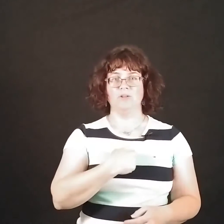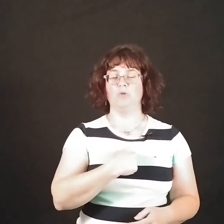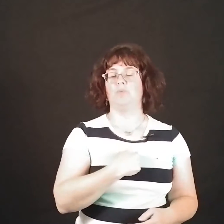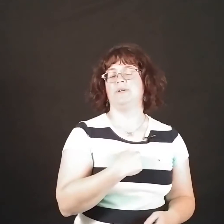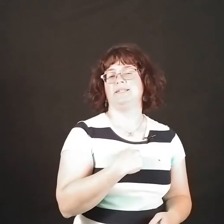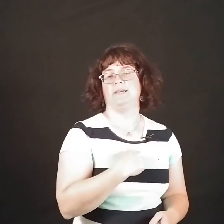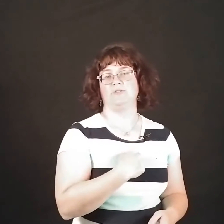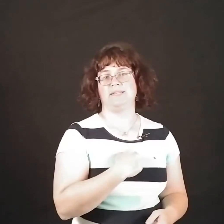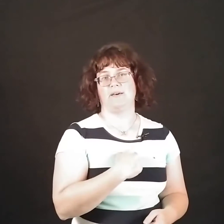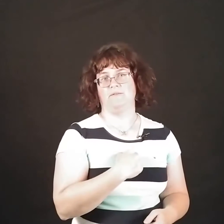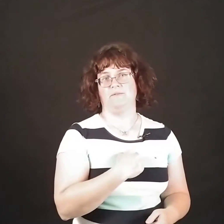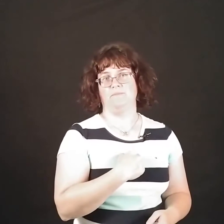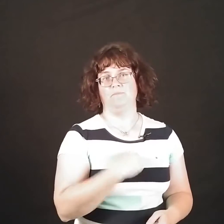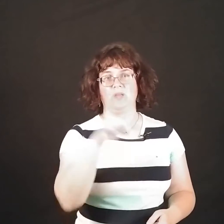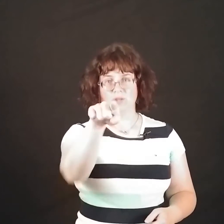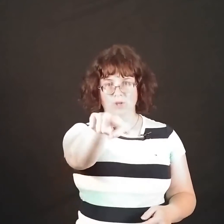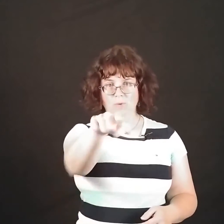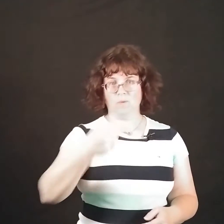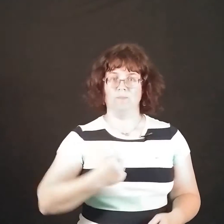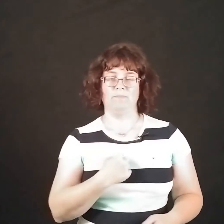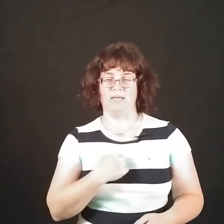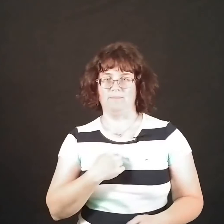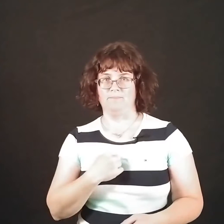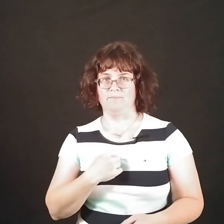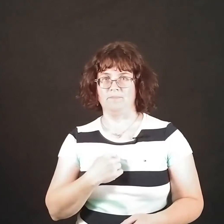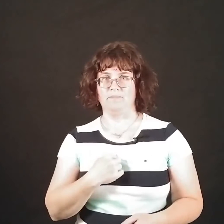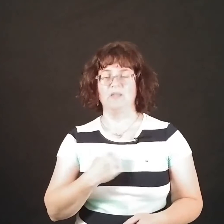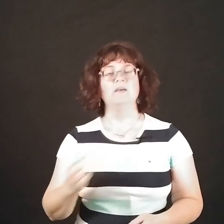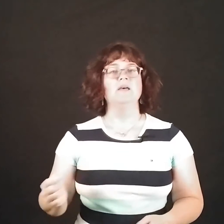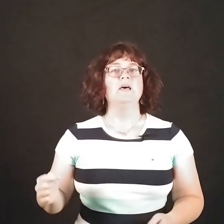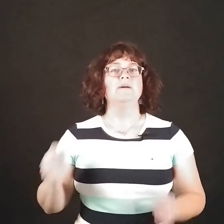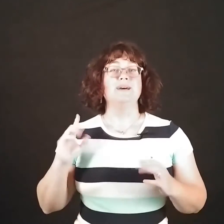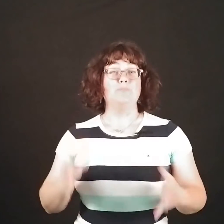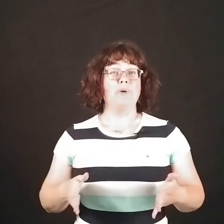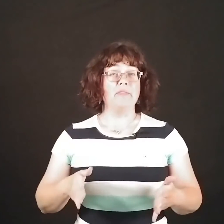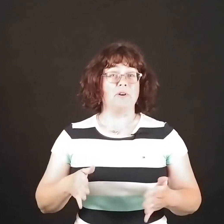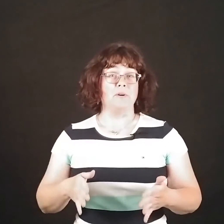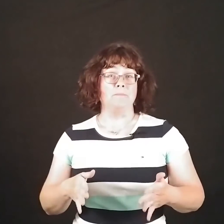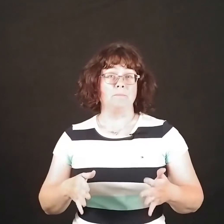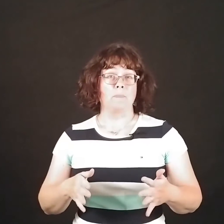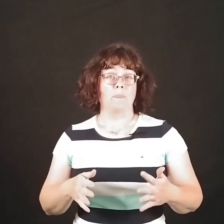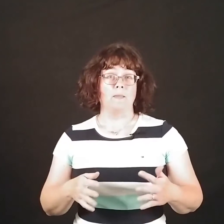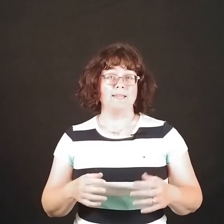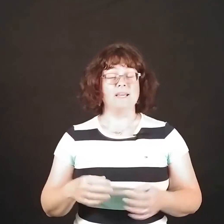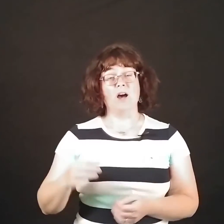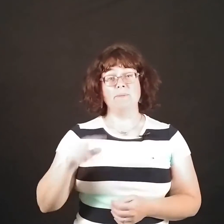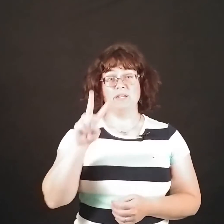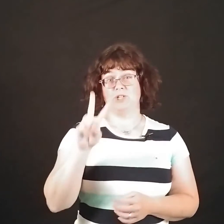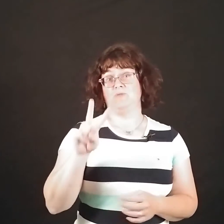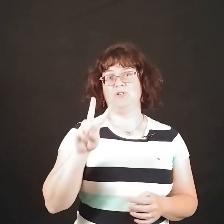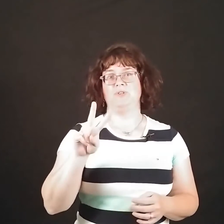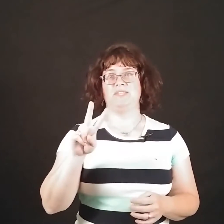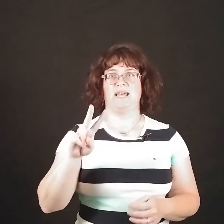you point at yourself. You, me. Now, brother is a combination of two